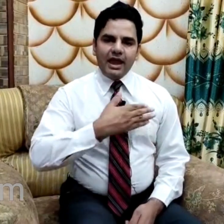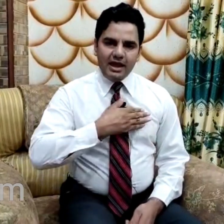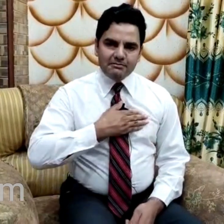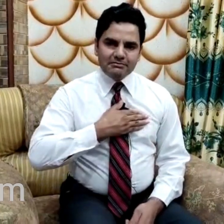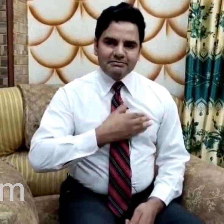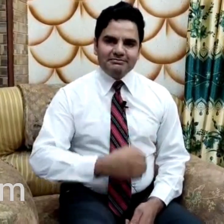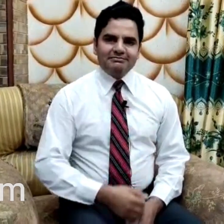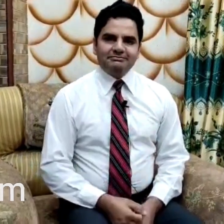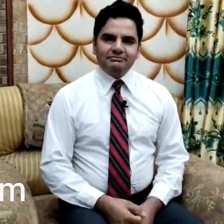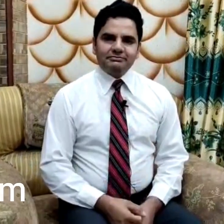am,